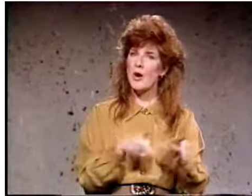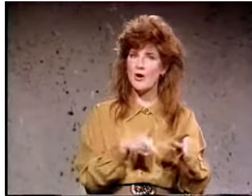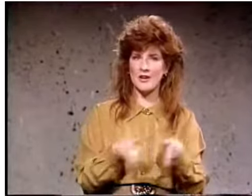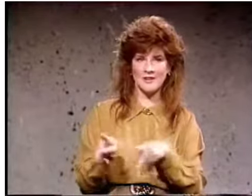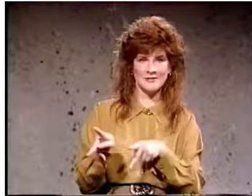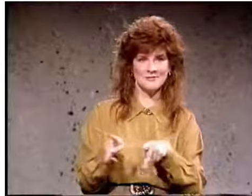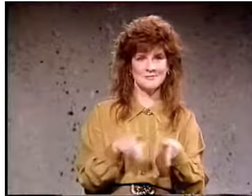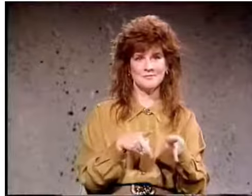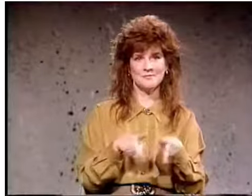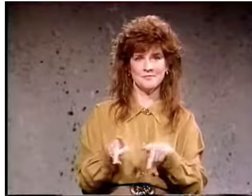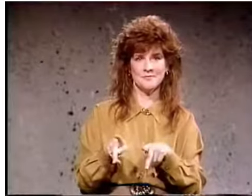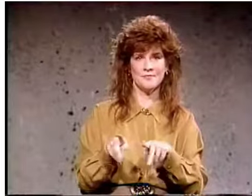Party.